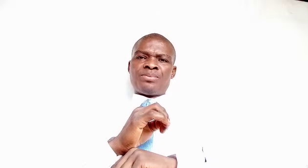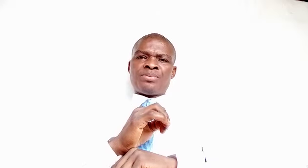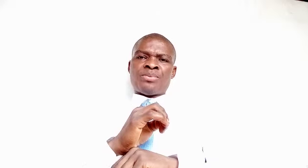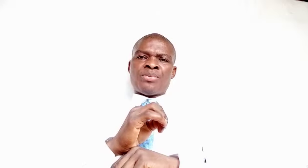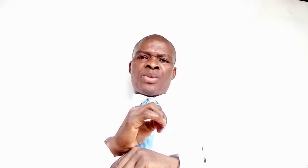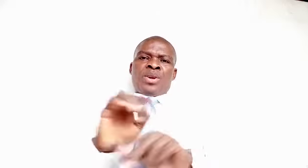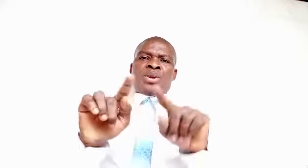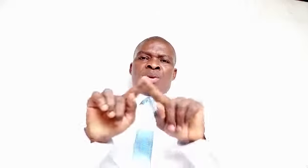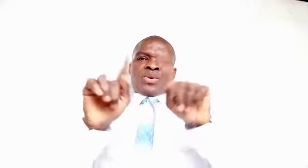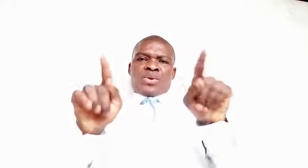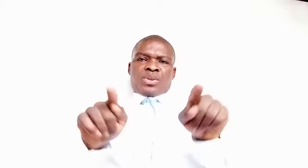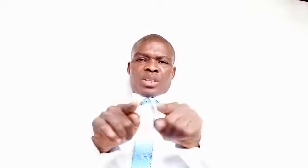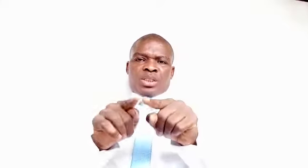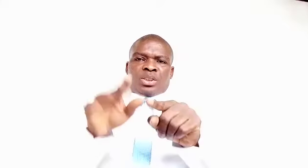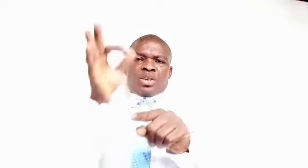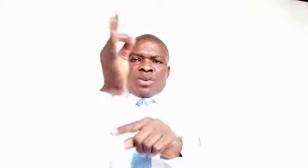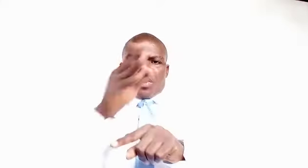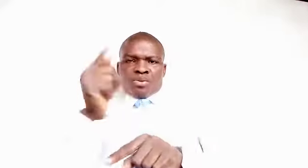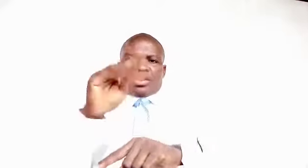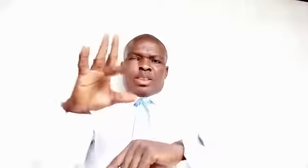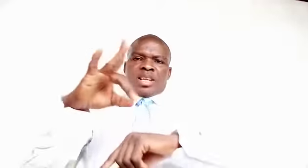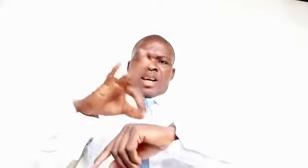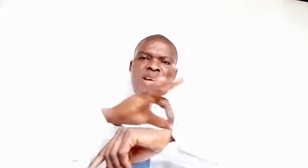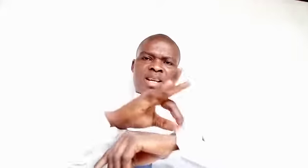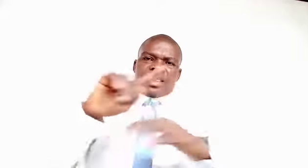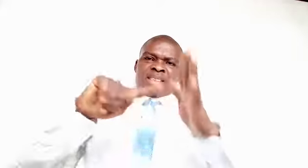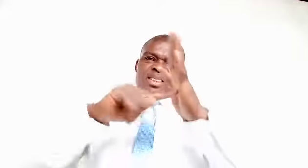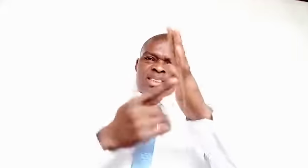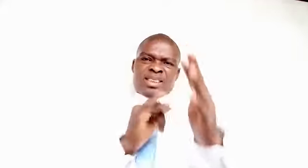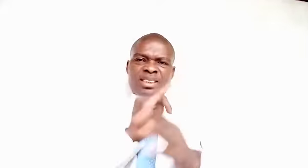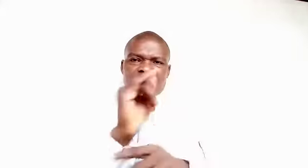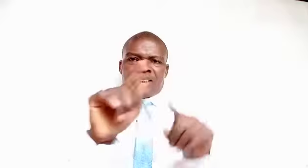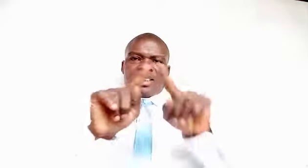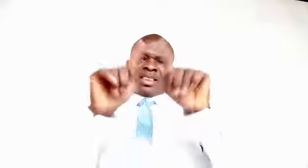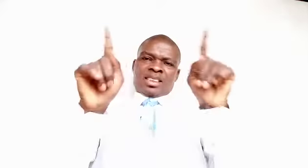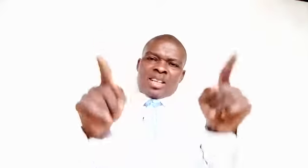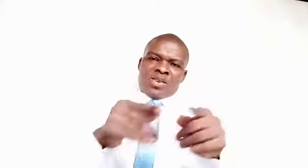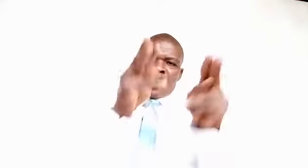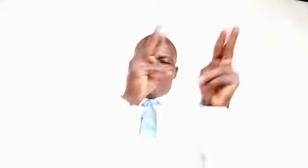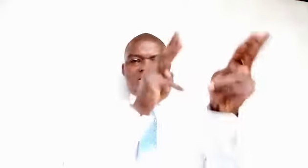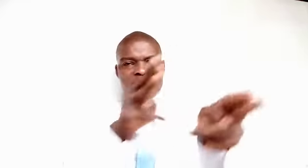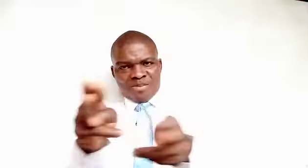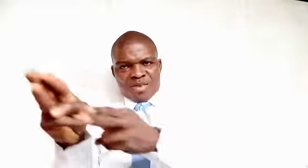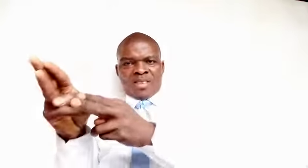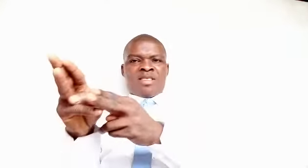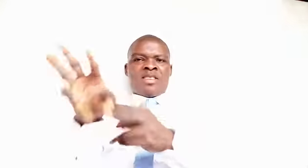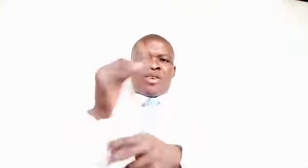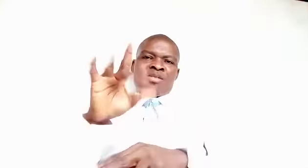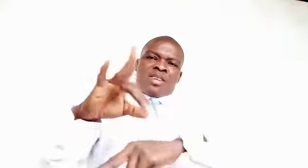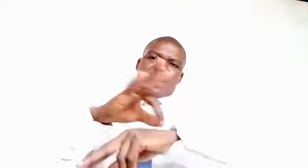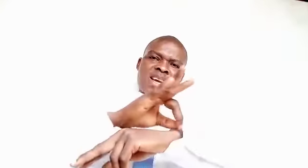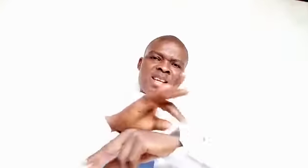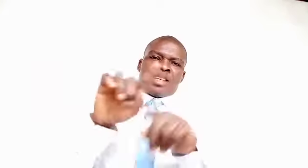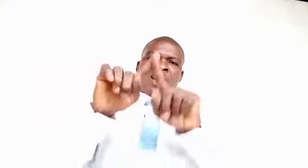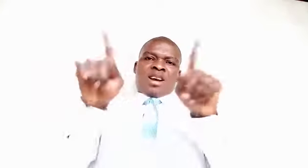Rotation of the earth. This is a circular movement of the earth around the sun.